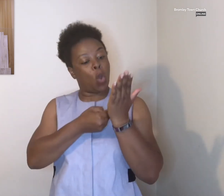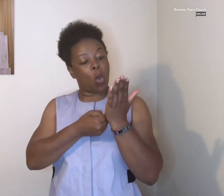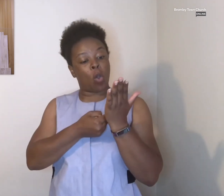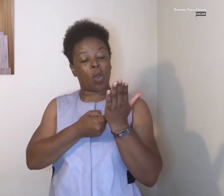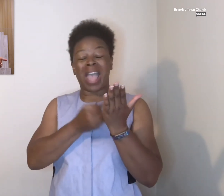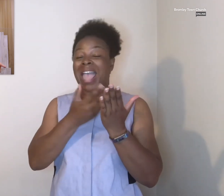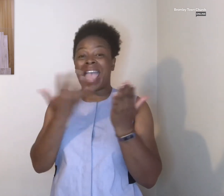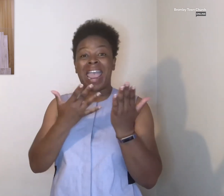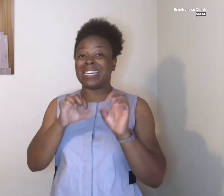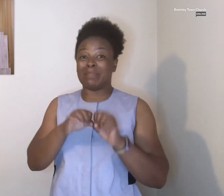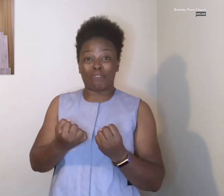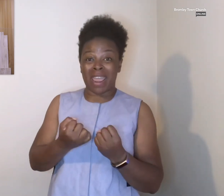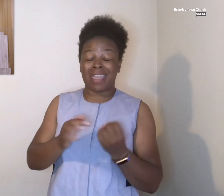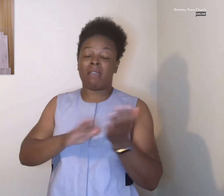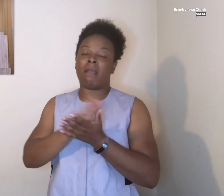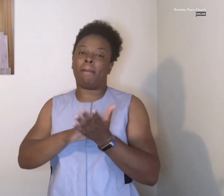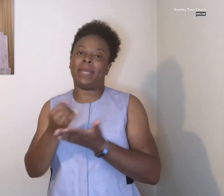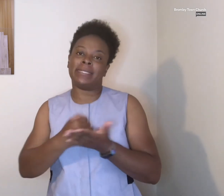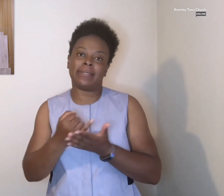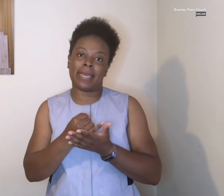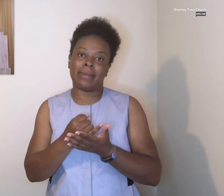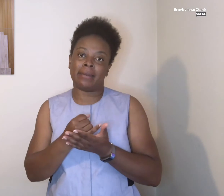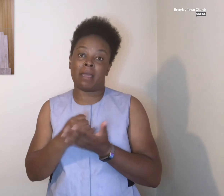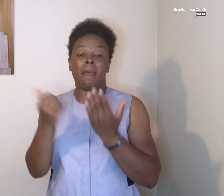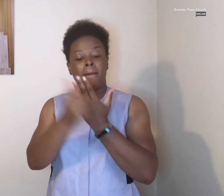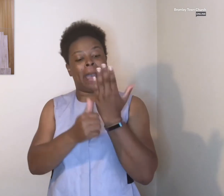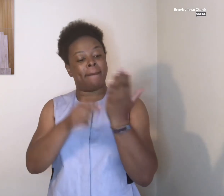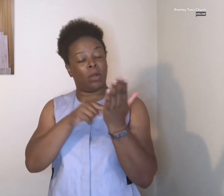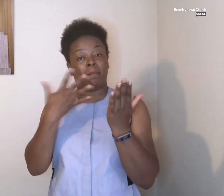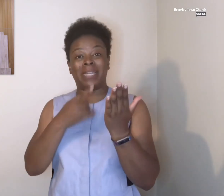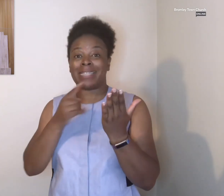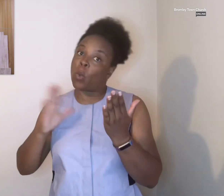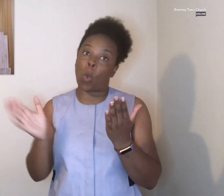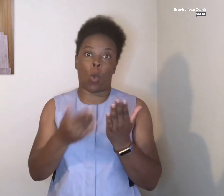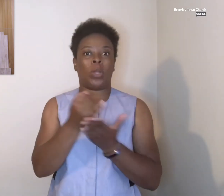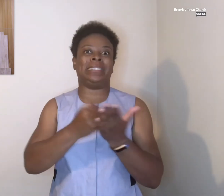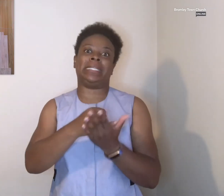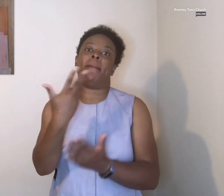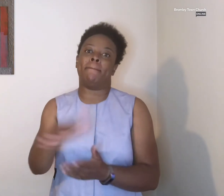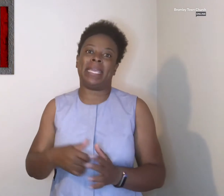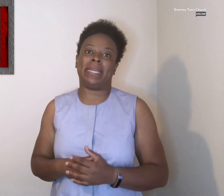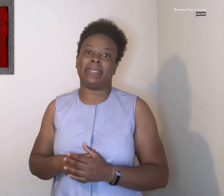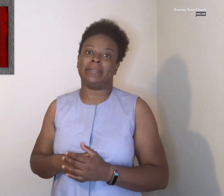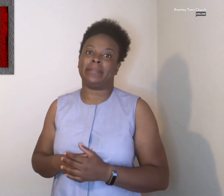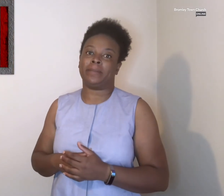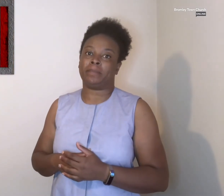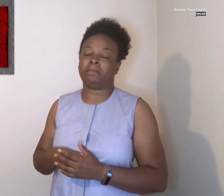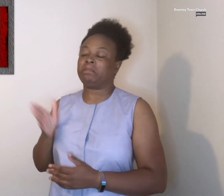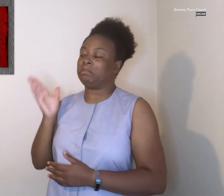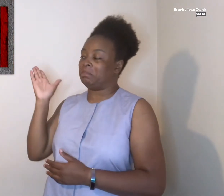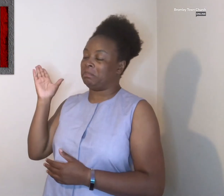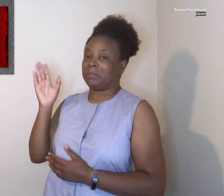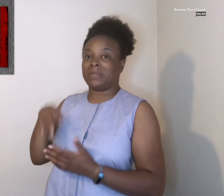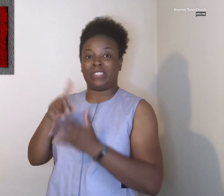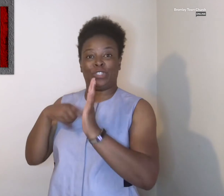says, for all have sinned. But the Apostle James puts it like this, James 2 verse 10. For the person who keeps